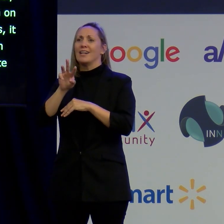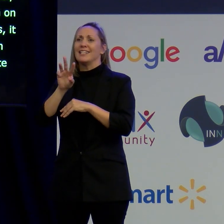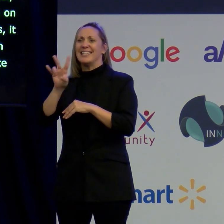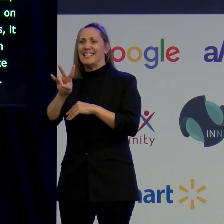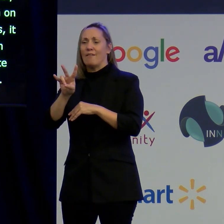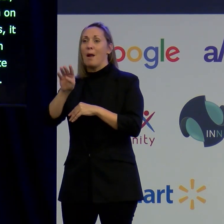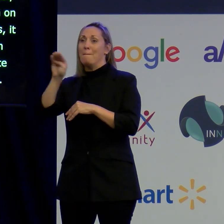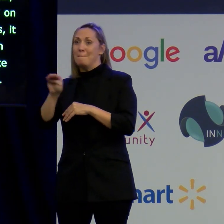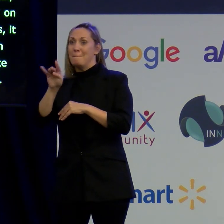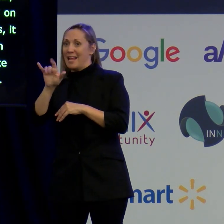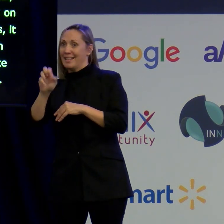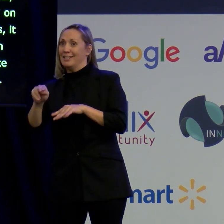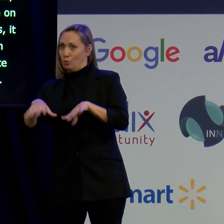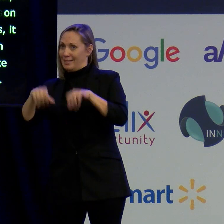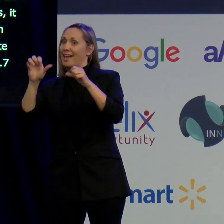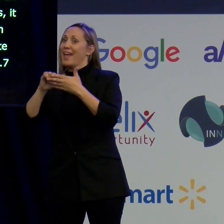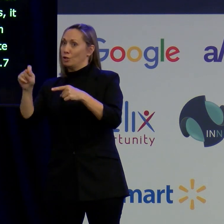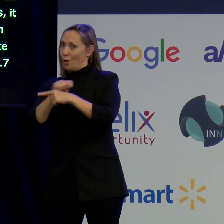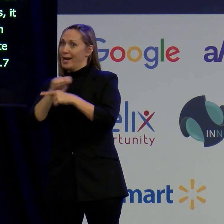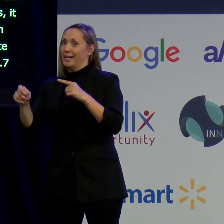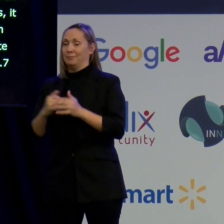training.